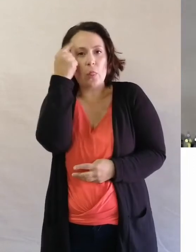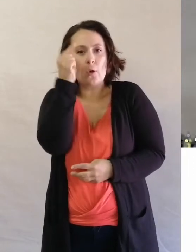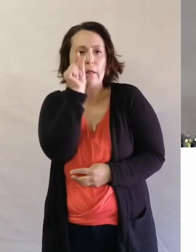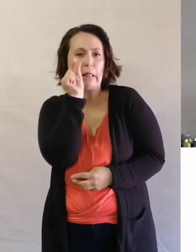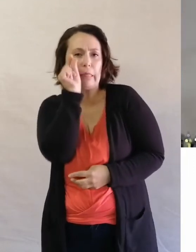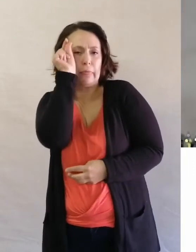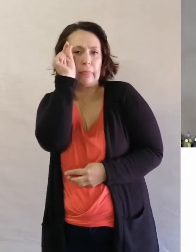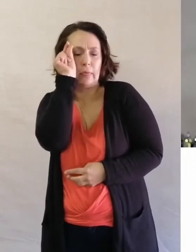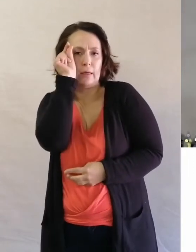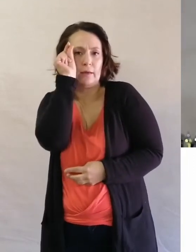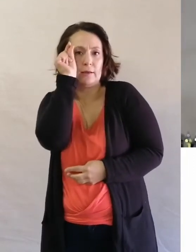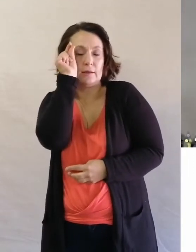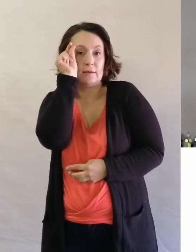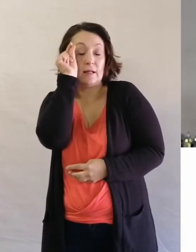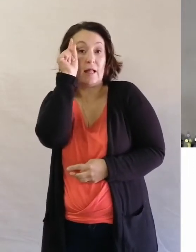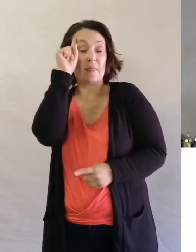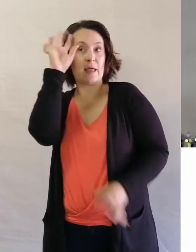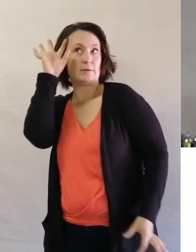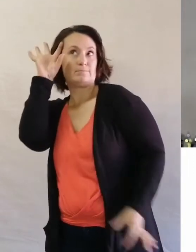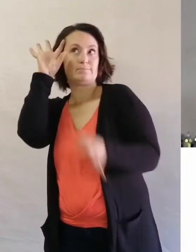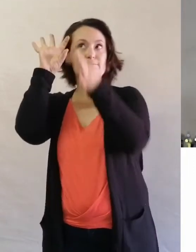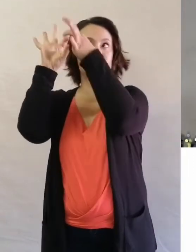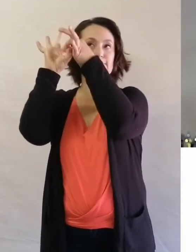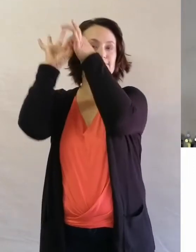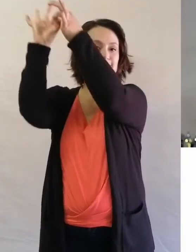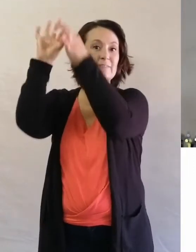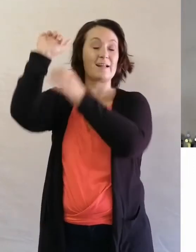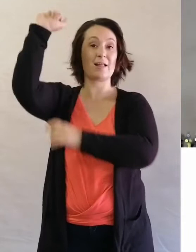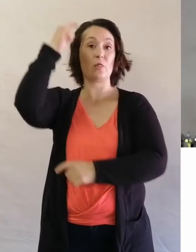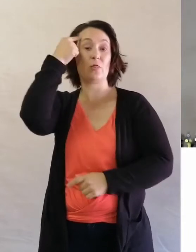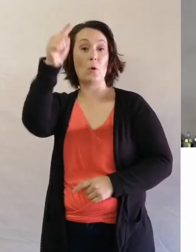wants us to attach ourselves to his thoughts of our future.